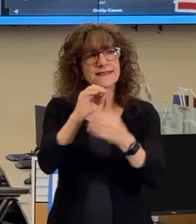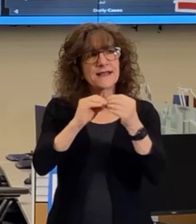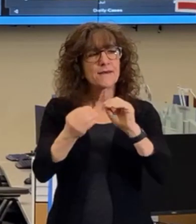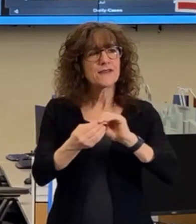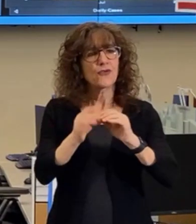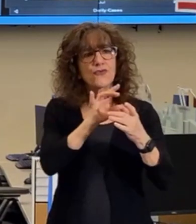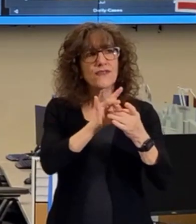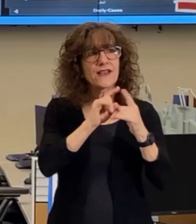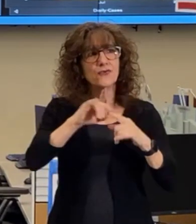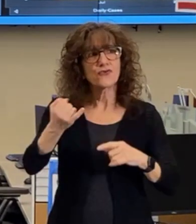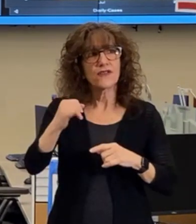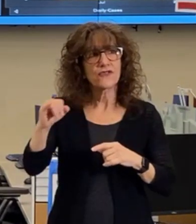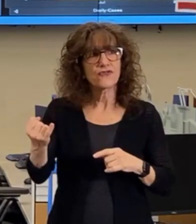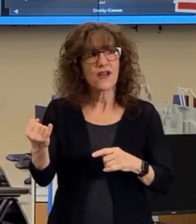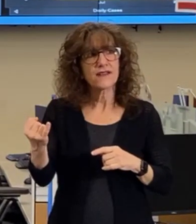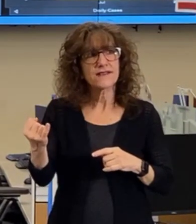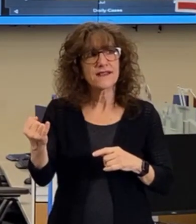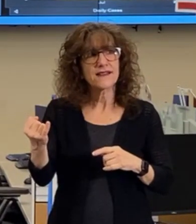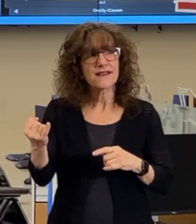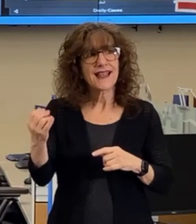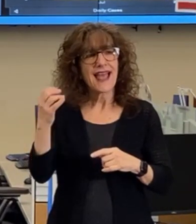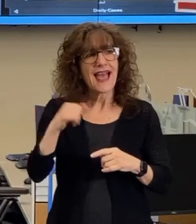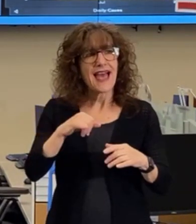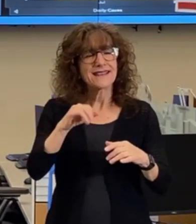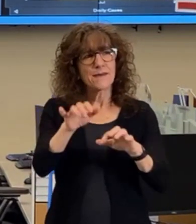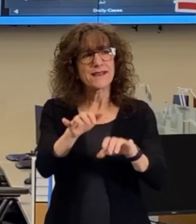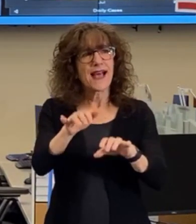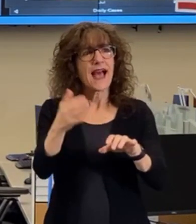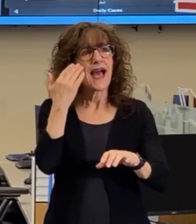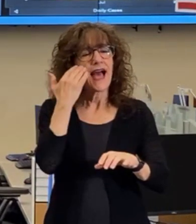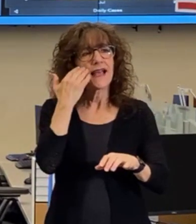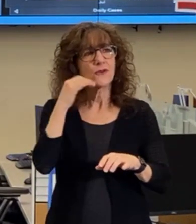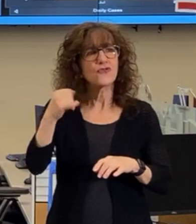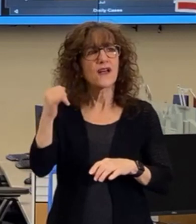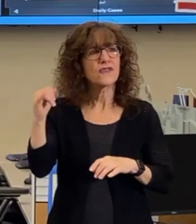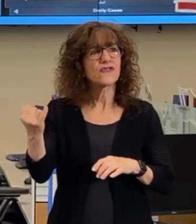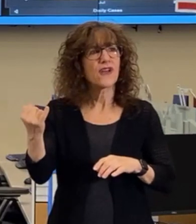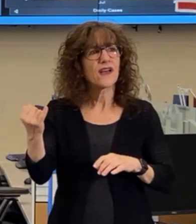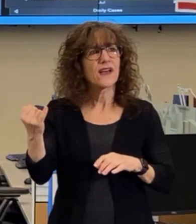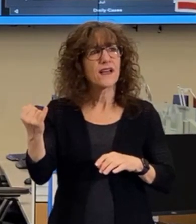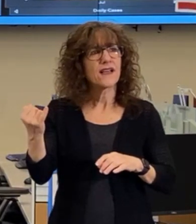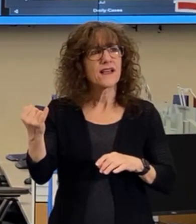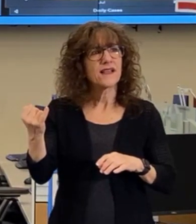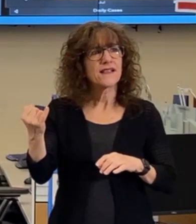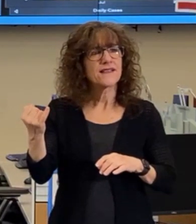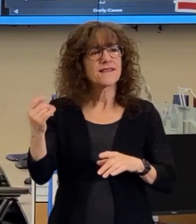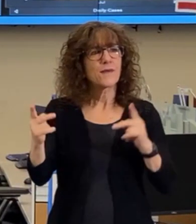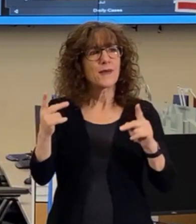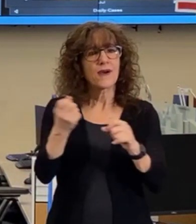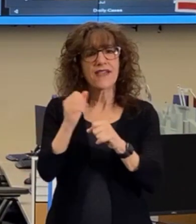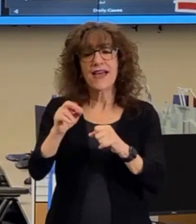to Johnson & Johnson, has that been inputted as of yet? Because I know some Johnson & Johnson were at some residents got it at Reed